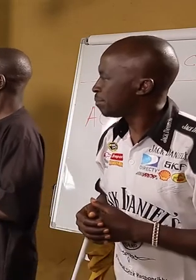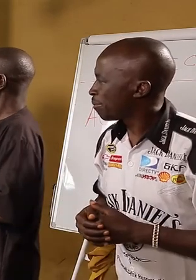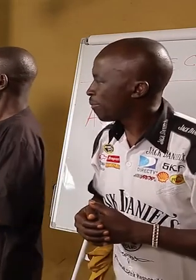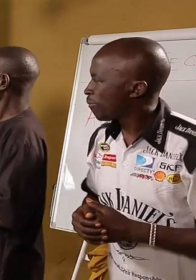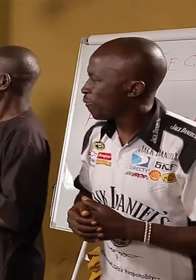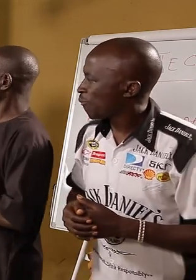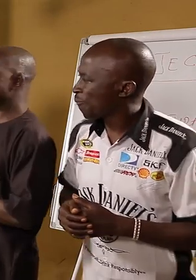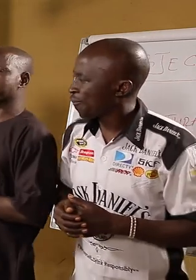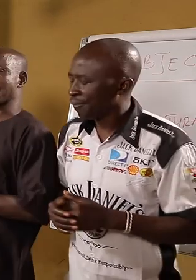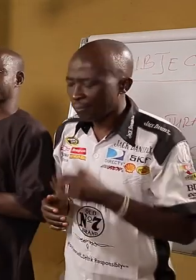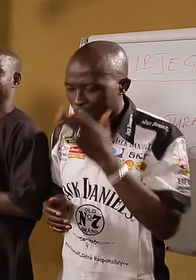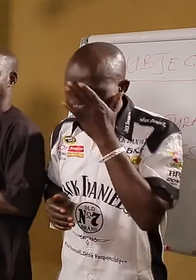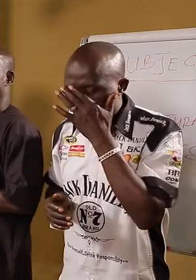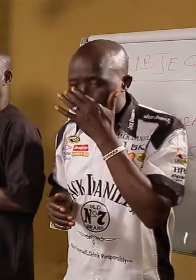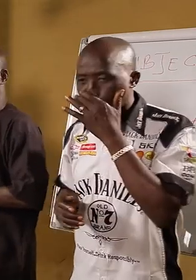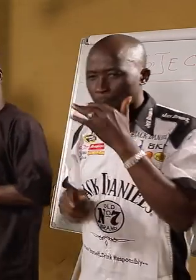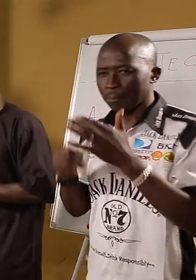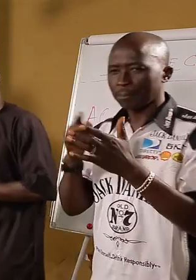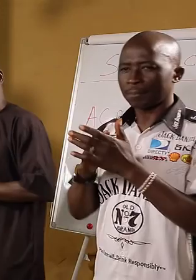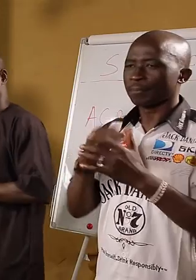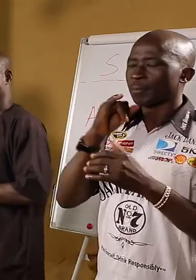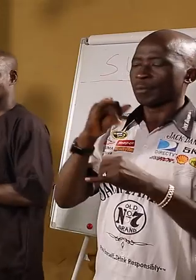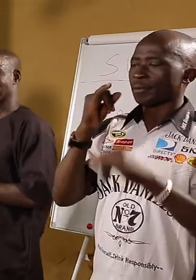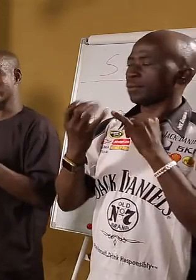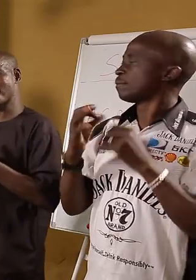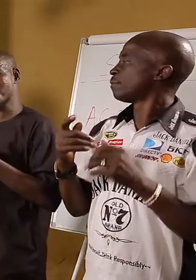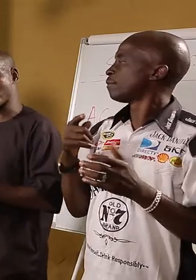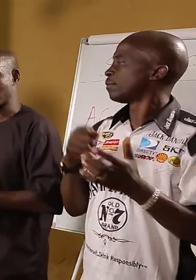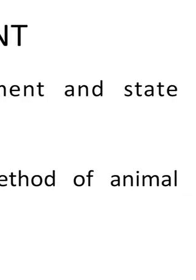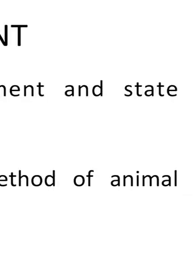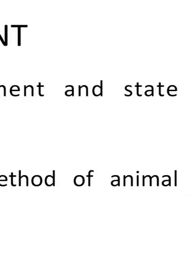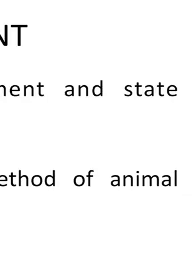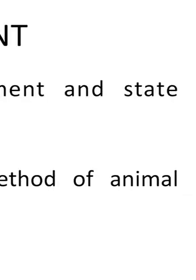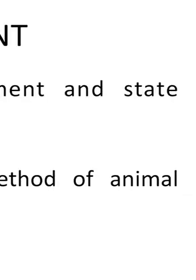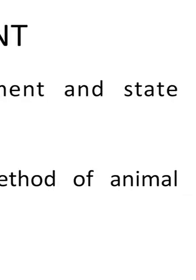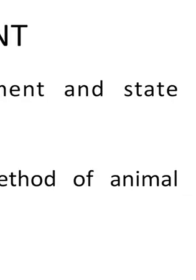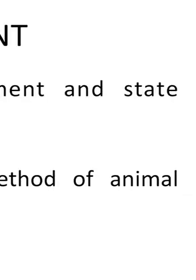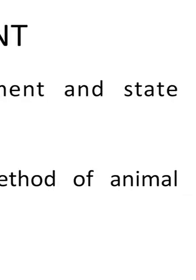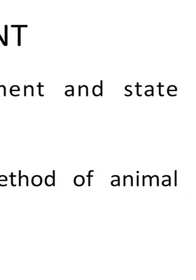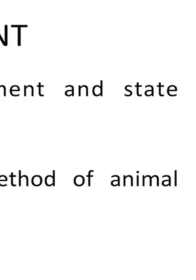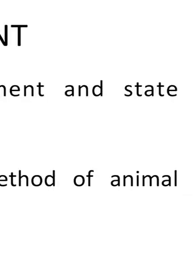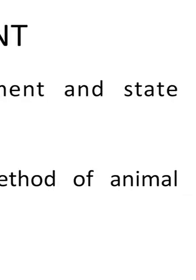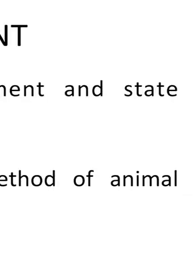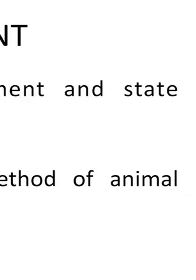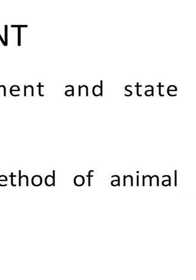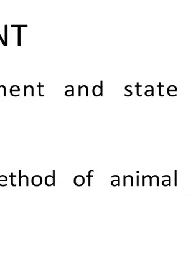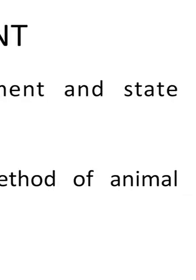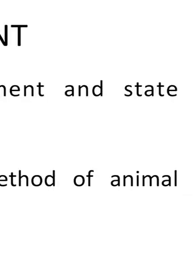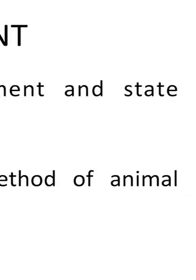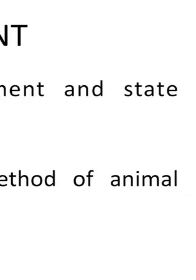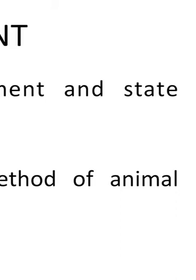But this marks the end of the lesson. But before we go, I want to leave you with an